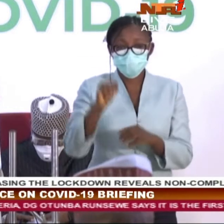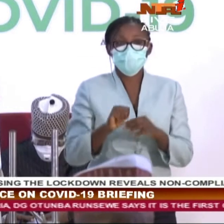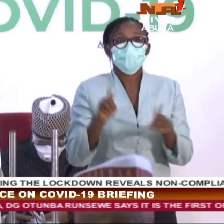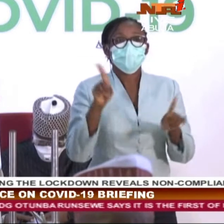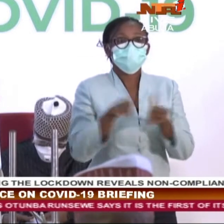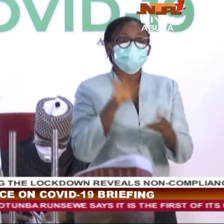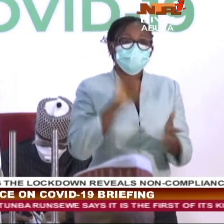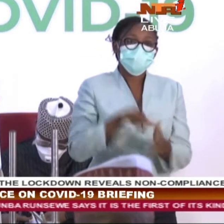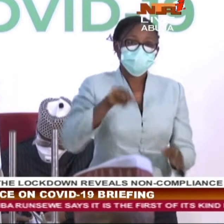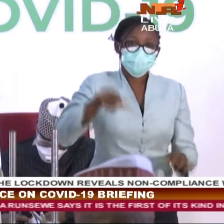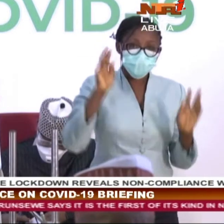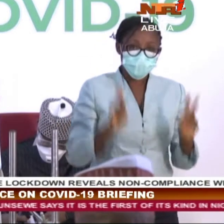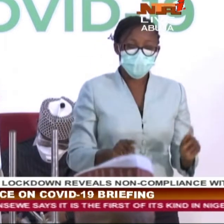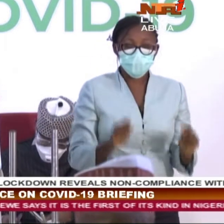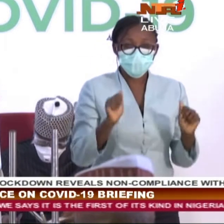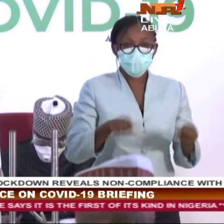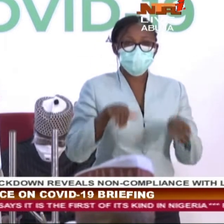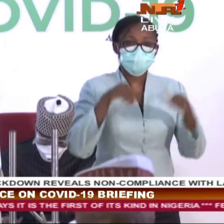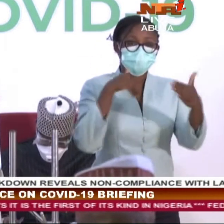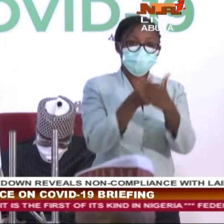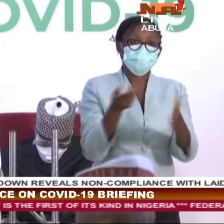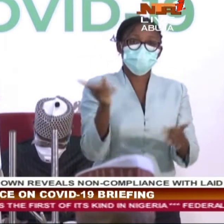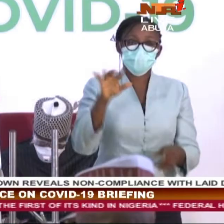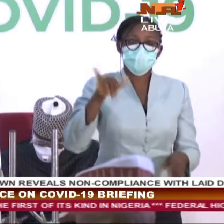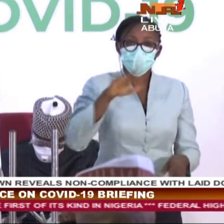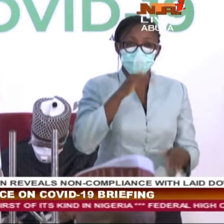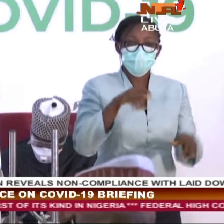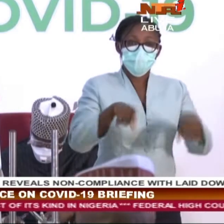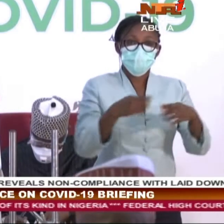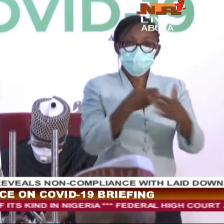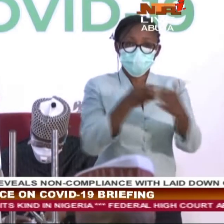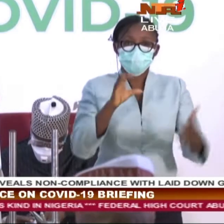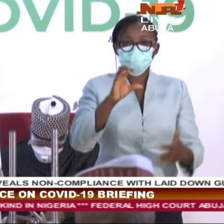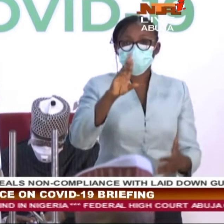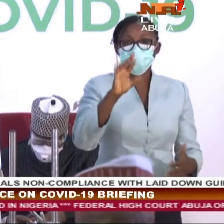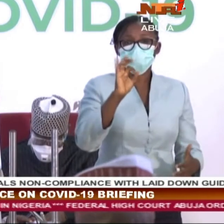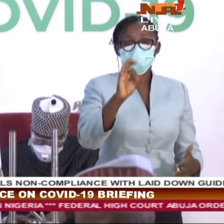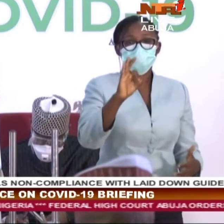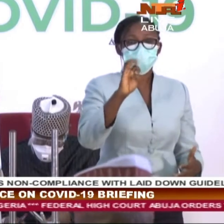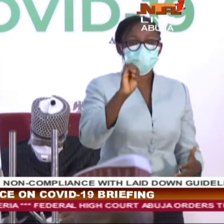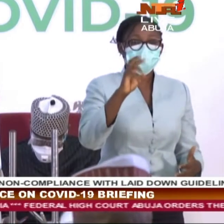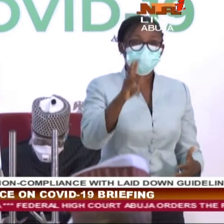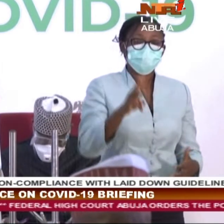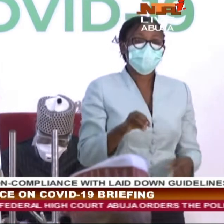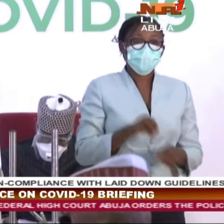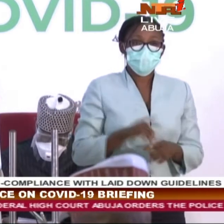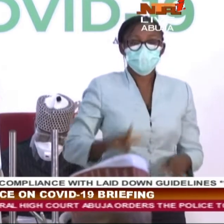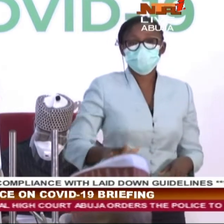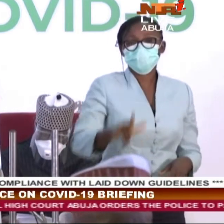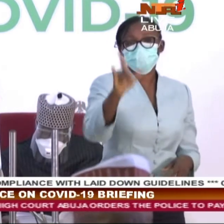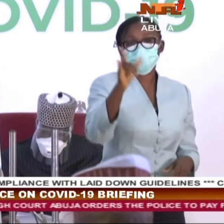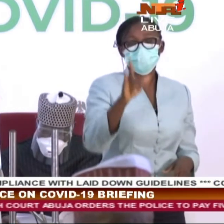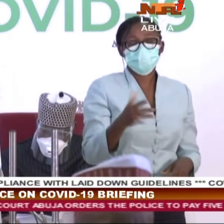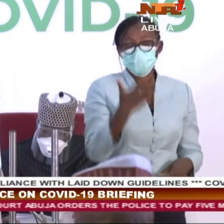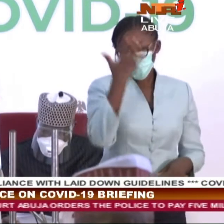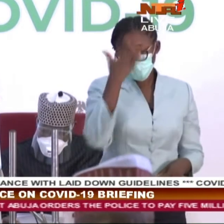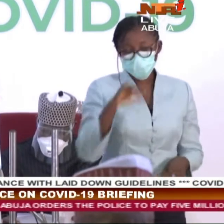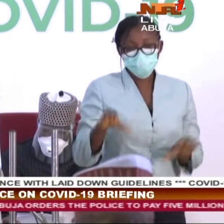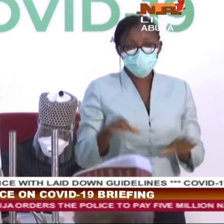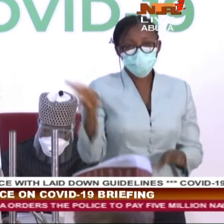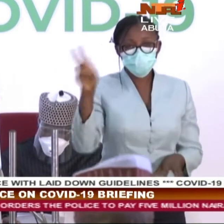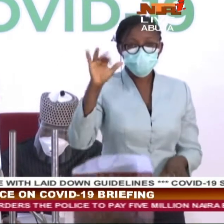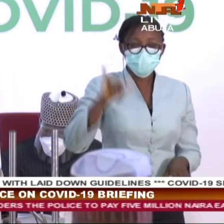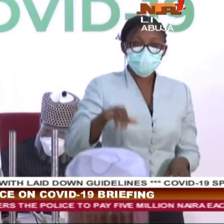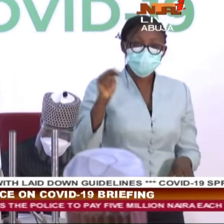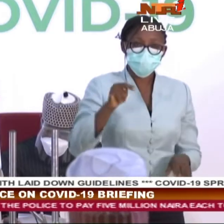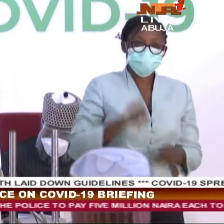p.m. to 4 a.m., remains. In terms of aviation, somebody was asking, why do they need to spend 3 hours